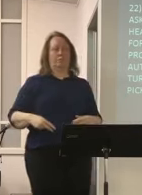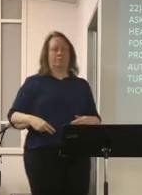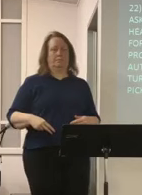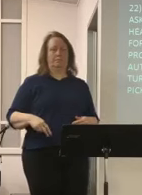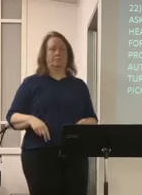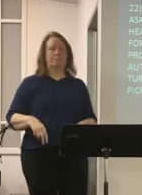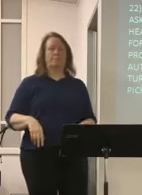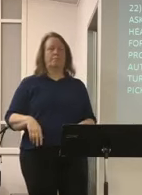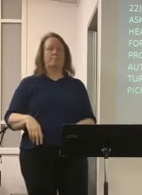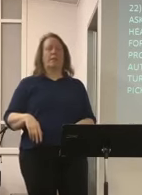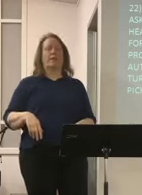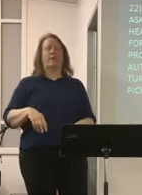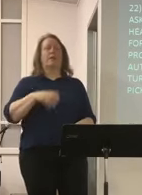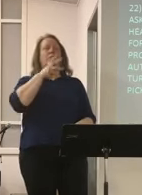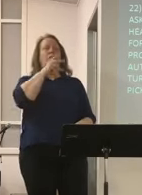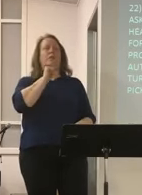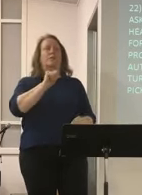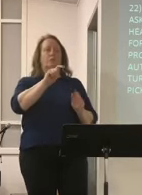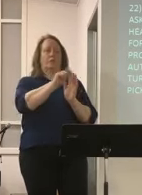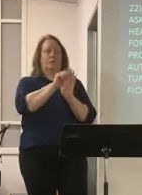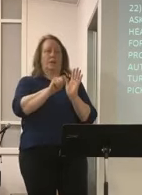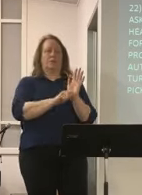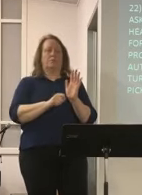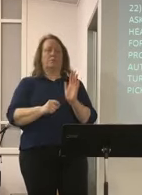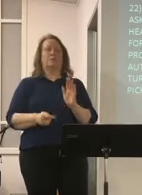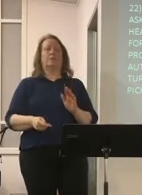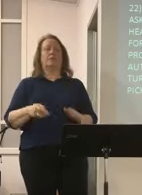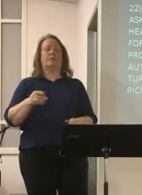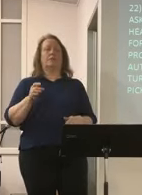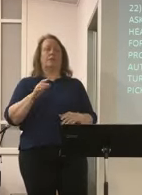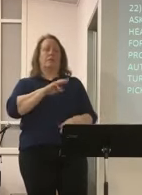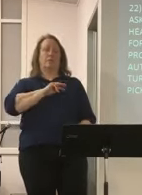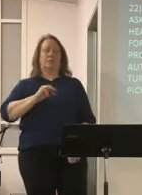the Messiah would die, but he would also reign eternally.